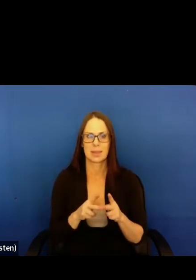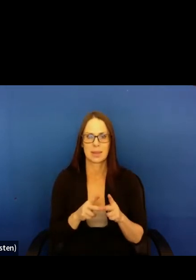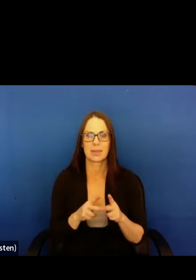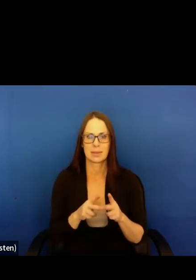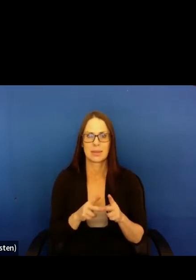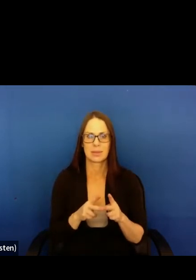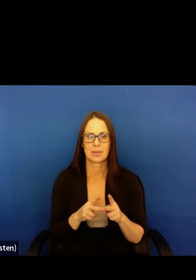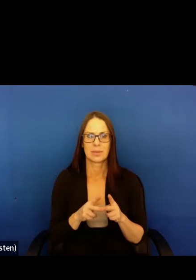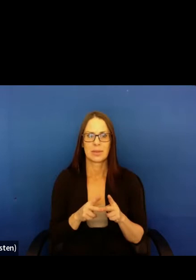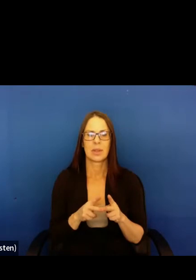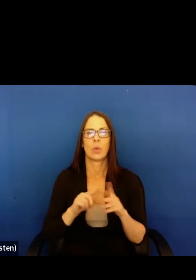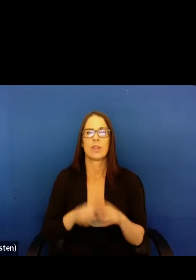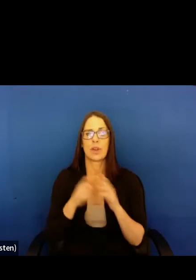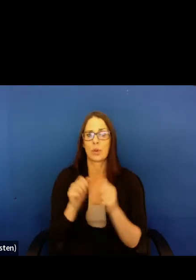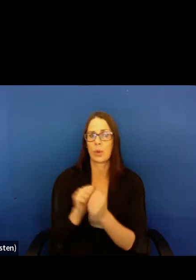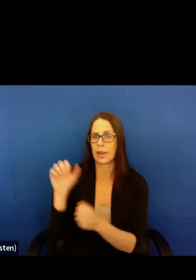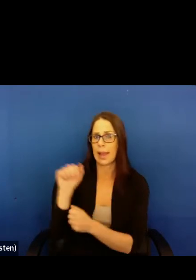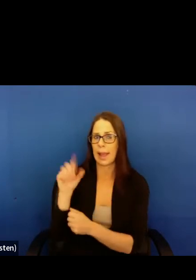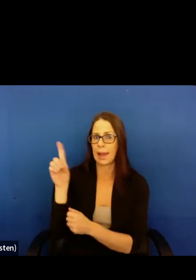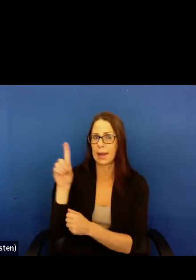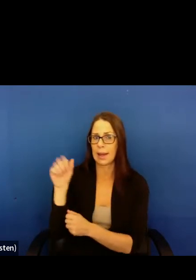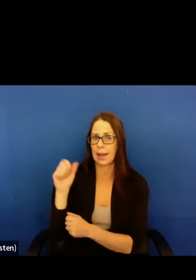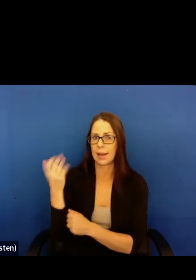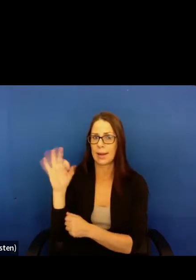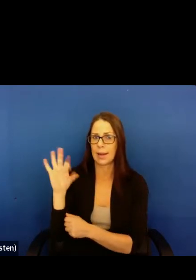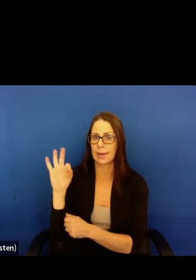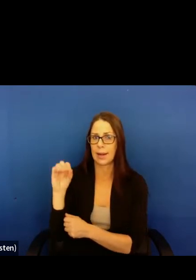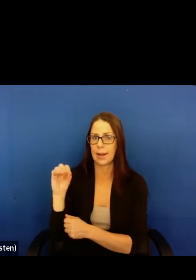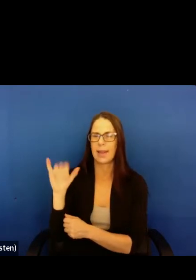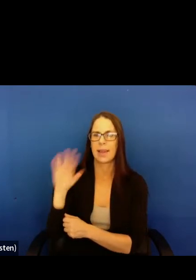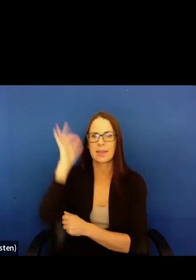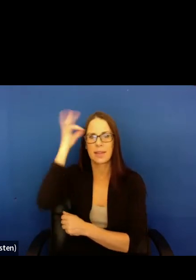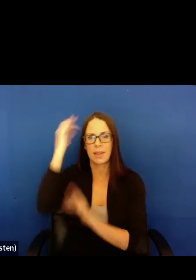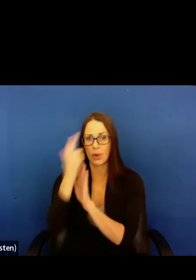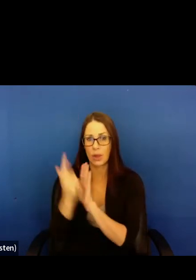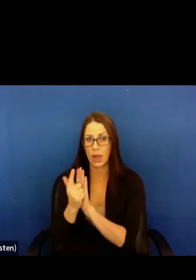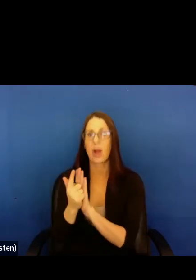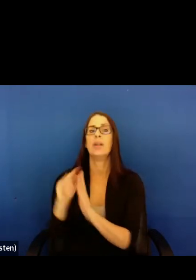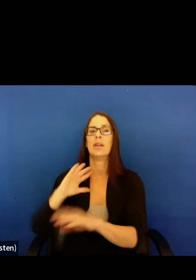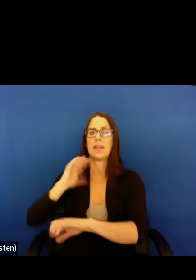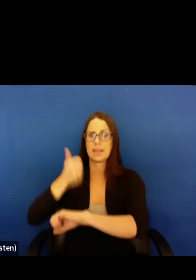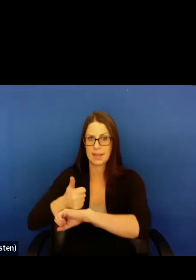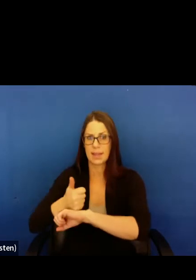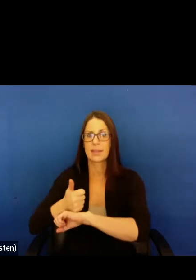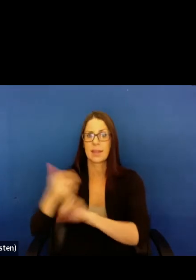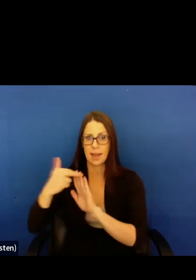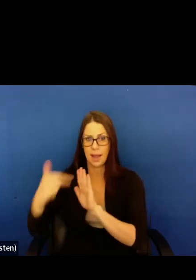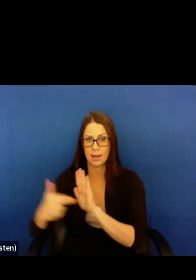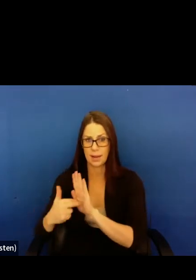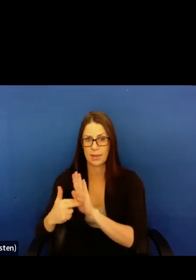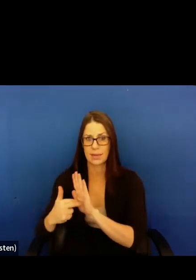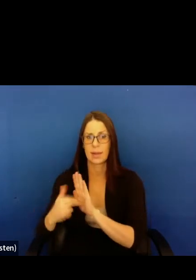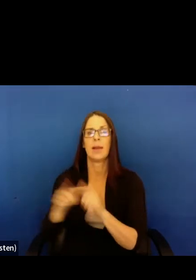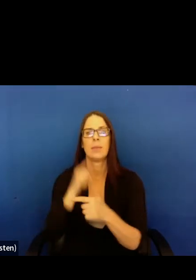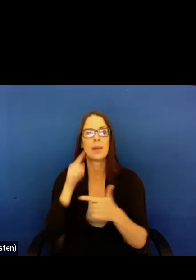the Americans with Disabilities Act of 1990. That's our federal law that sets these guidelines. But then, as far